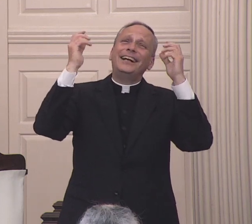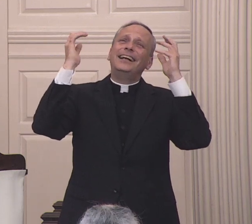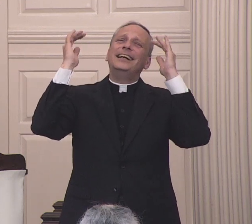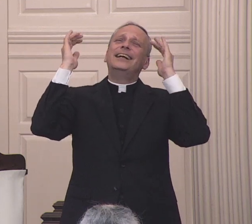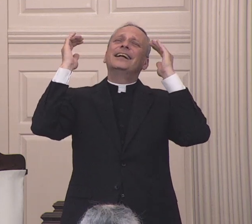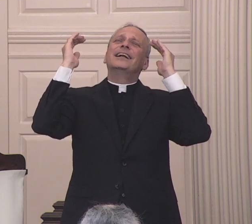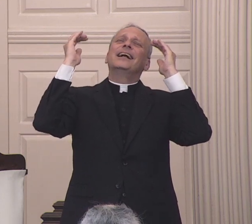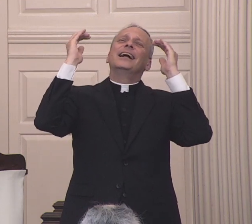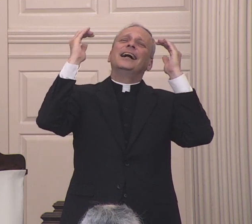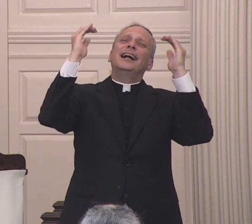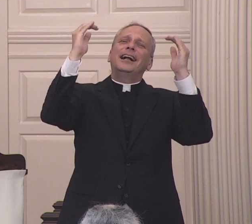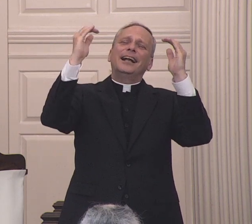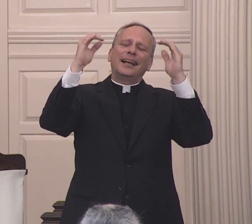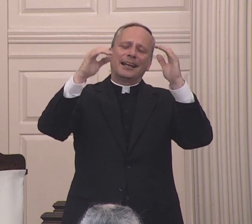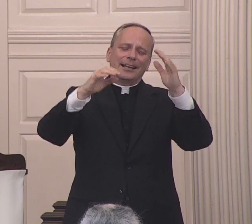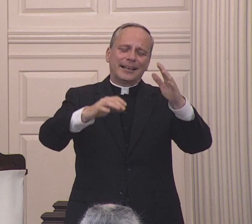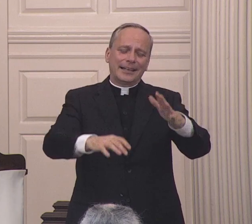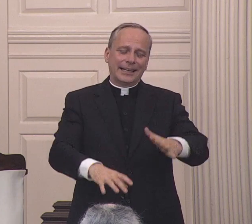Hosanna in the